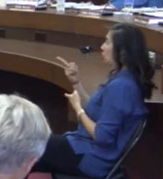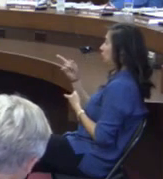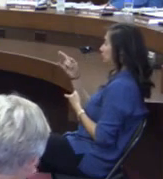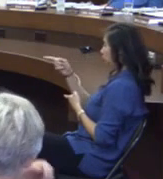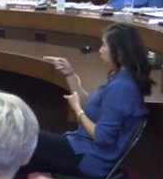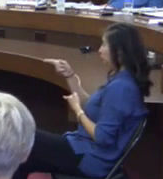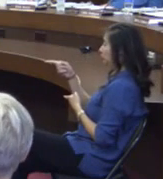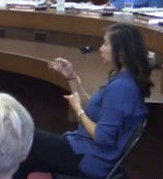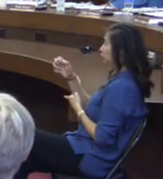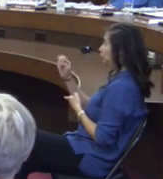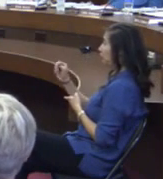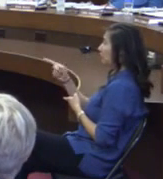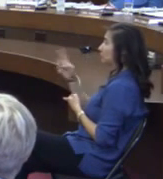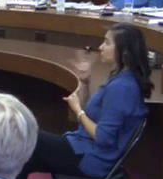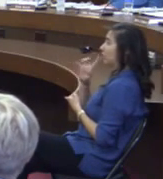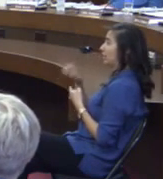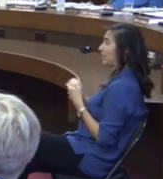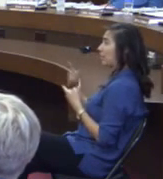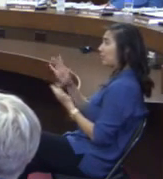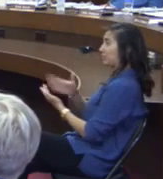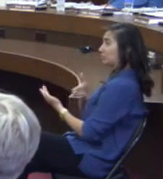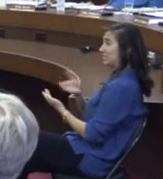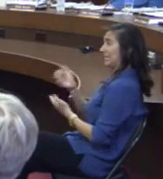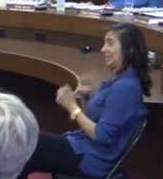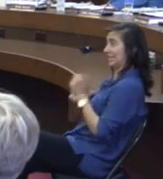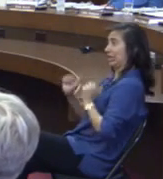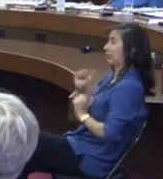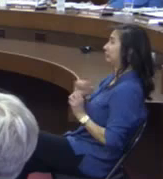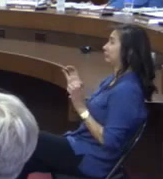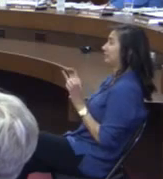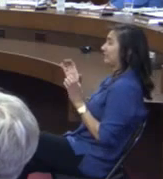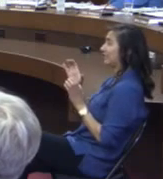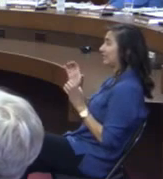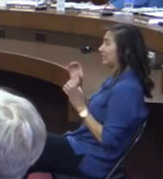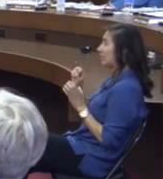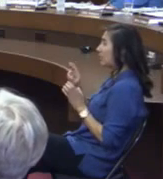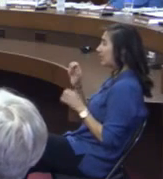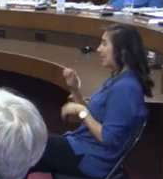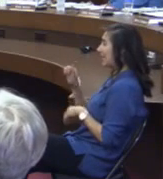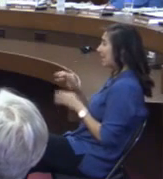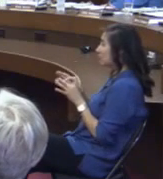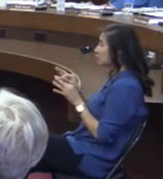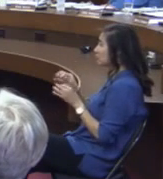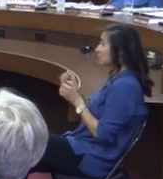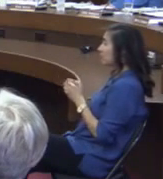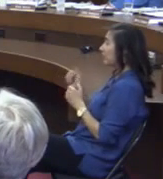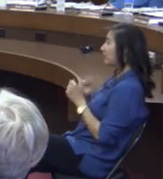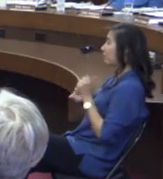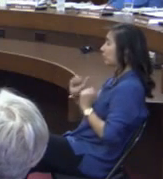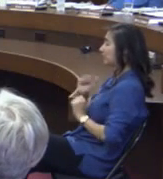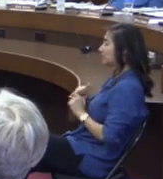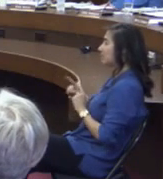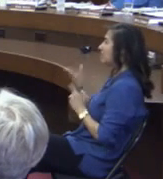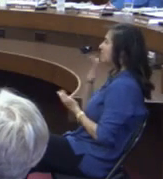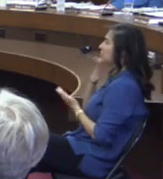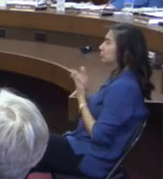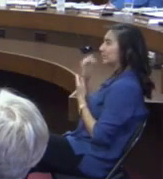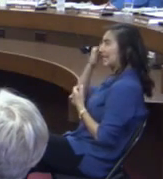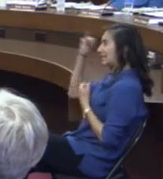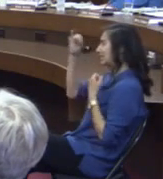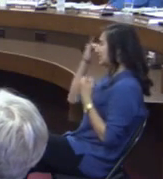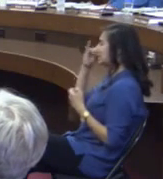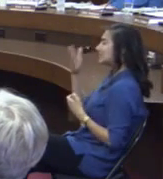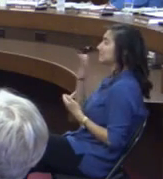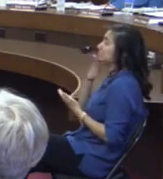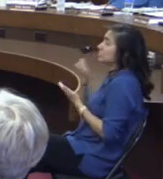let's talk about a music theater certificate or AA or something. So he's got a lot of great ideas. He's going to work